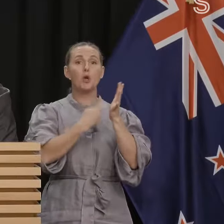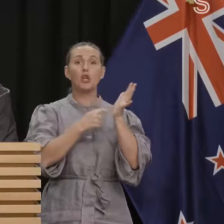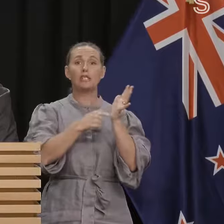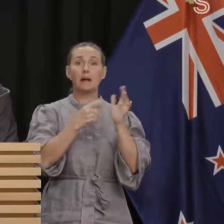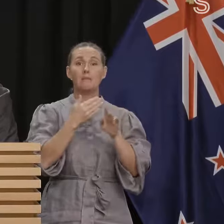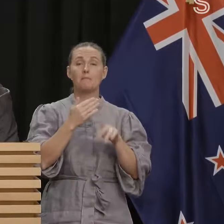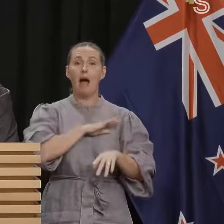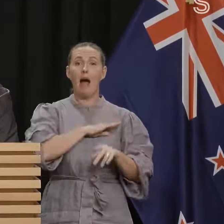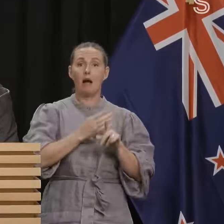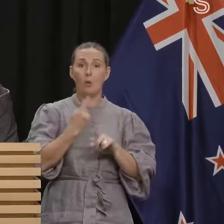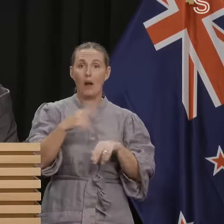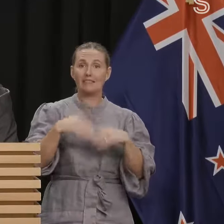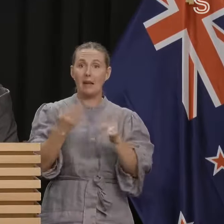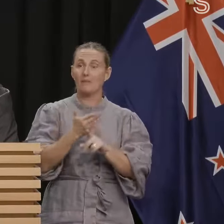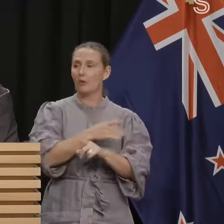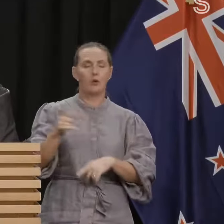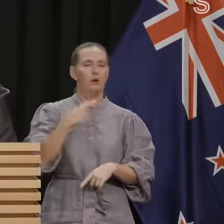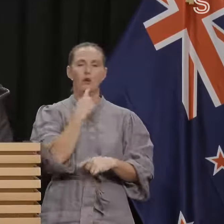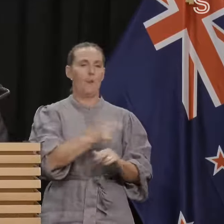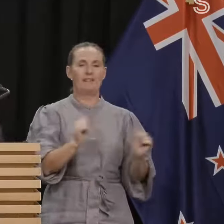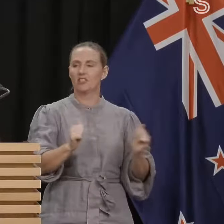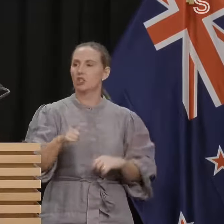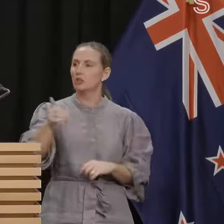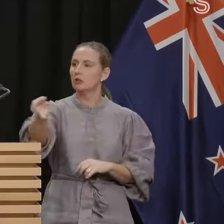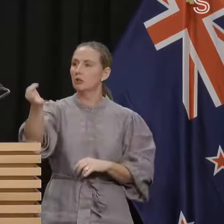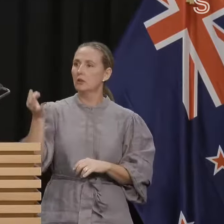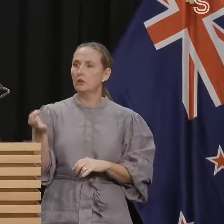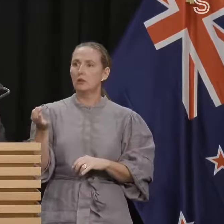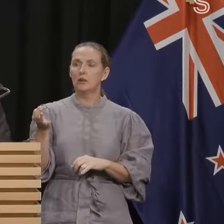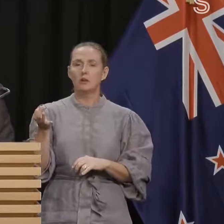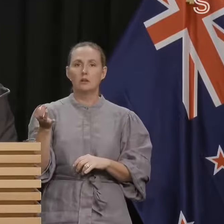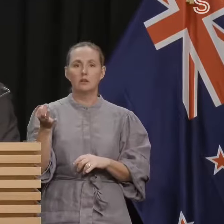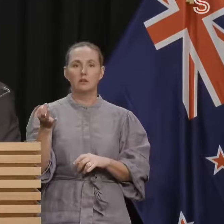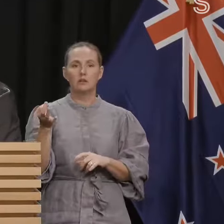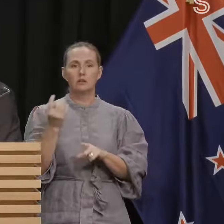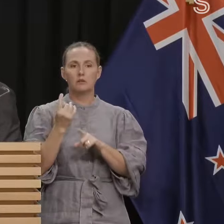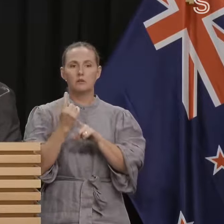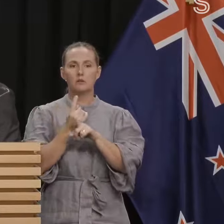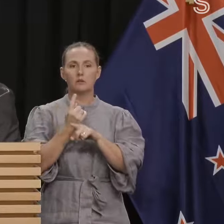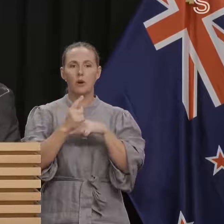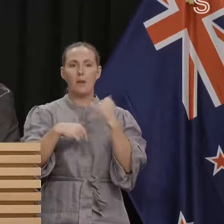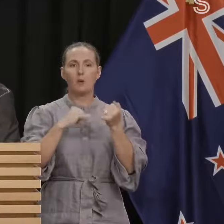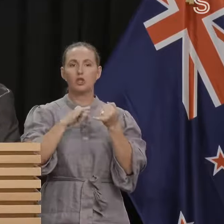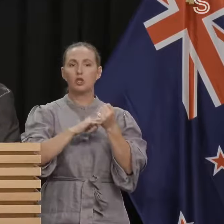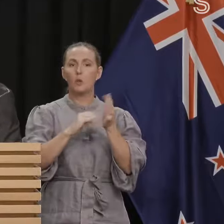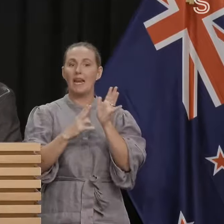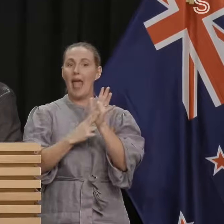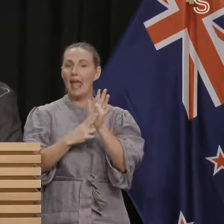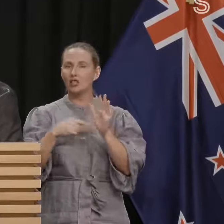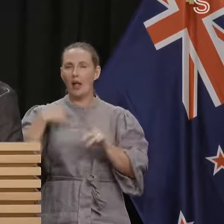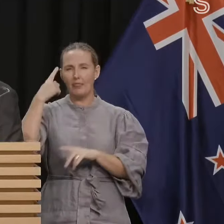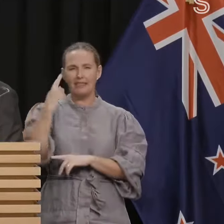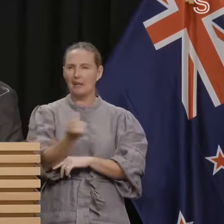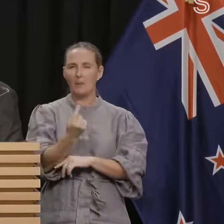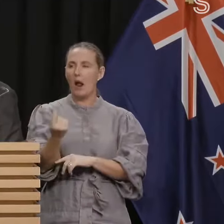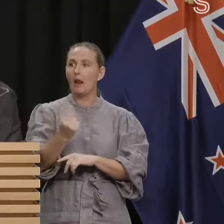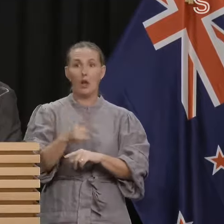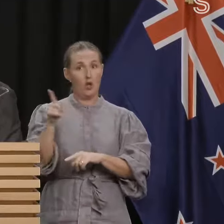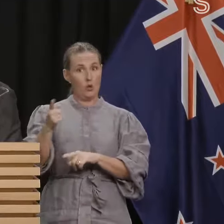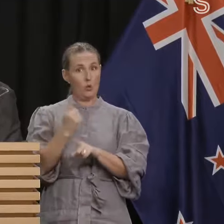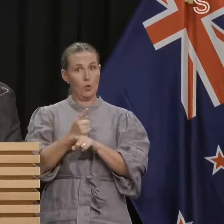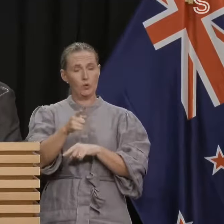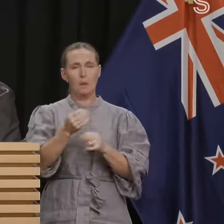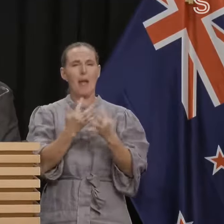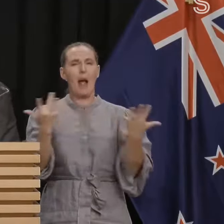Nash, Sean. if I can. Yeah. You've had one conversation with him since Tuesday last week? Had a couple of conversations with him, yeah.